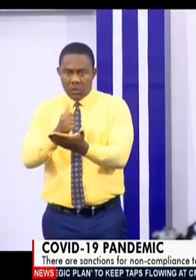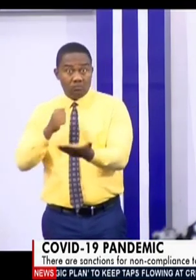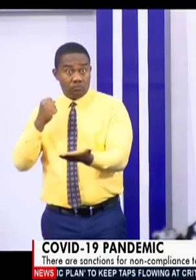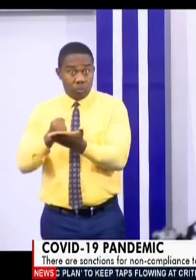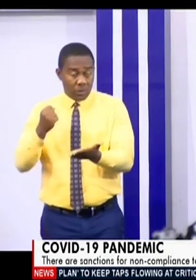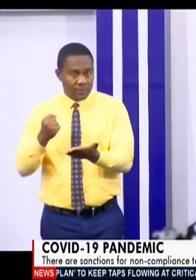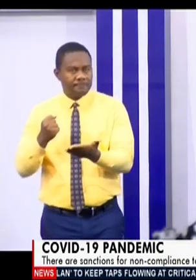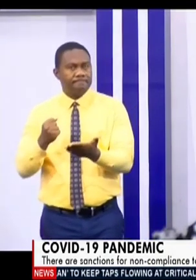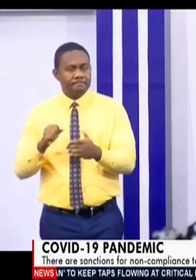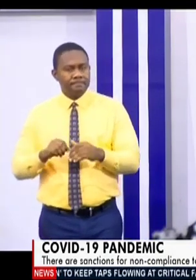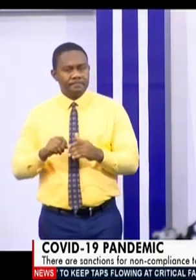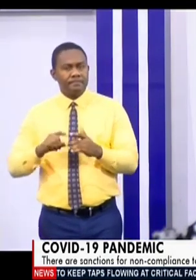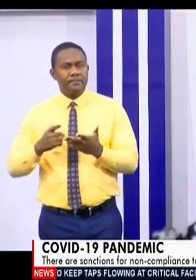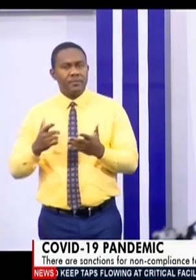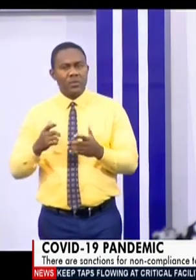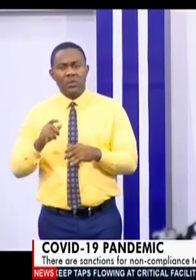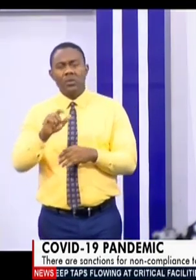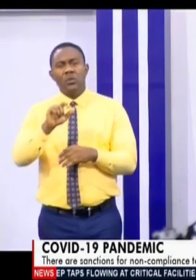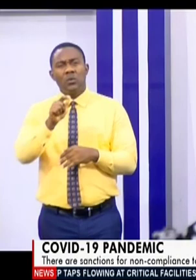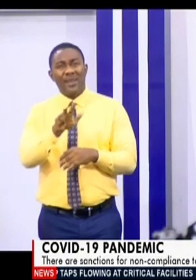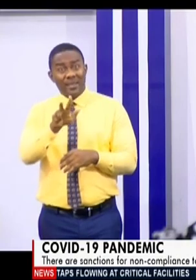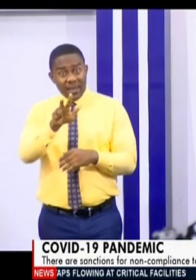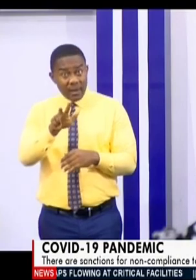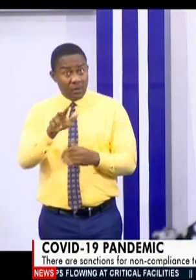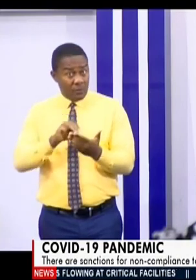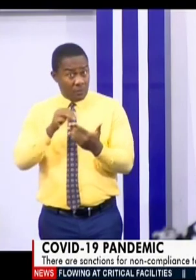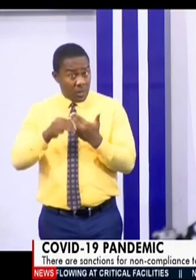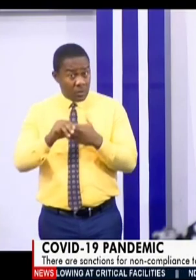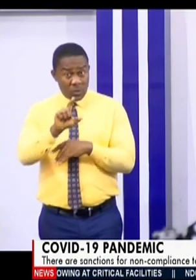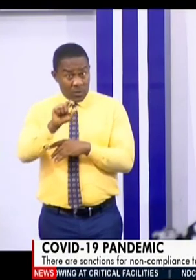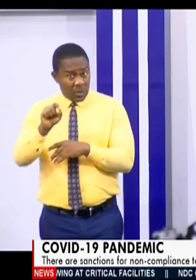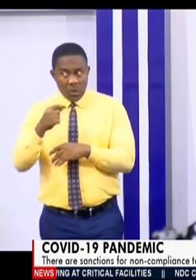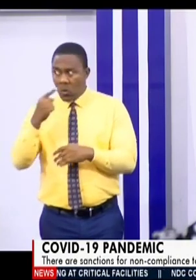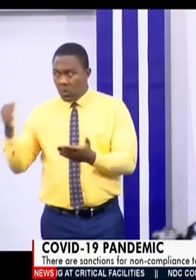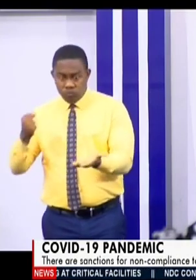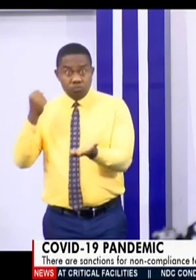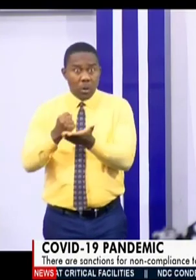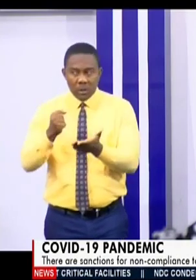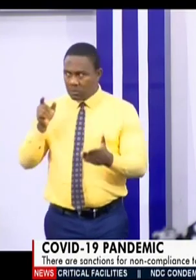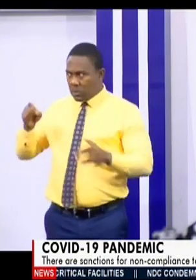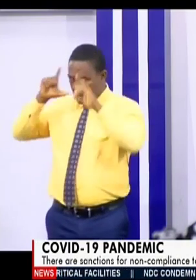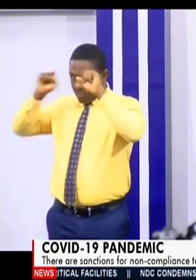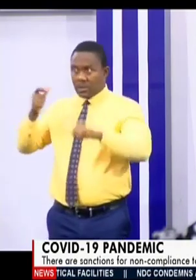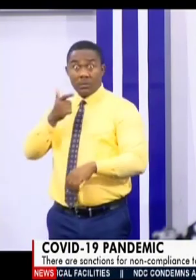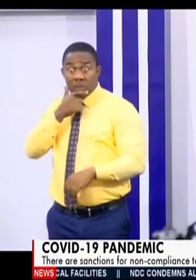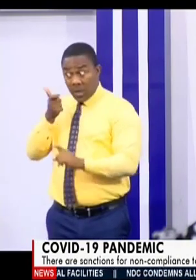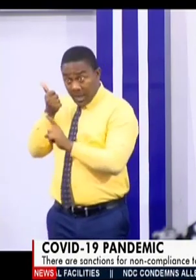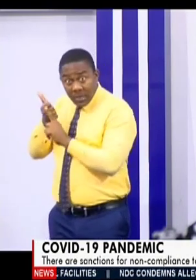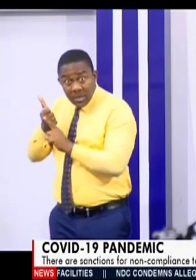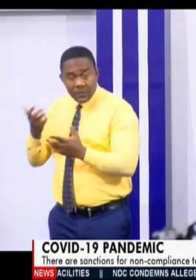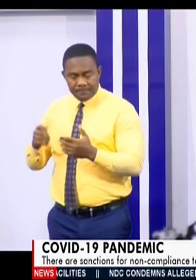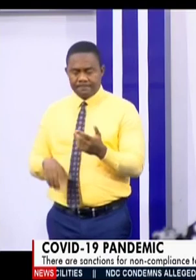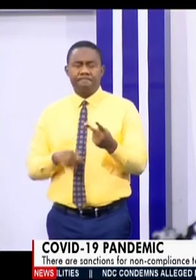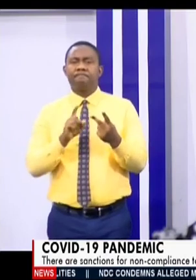also on the 23rd of March, 2020, under the signature of His Excellency the President, Nana Addo-Dankwa Akufo-Addo, and